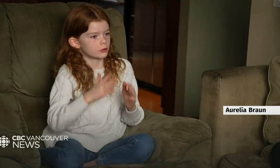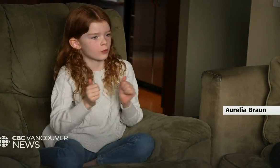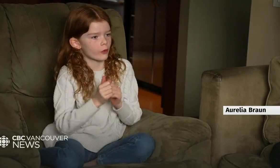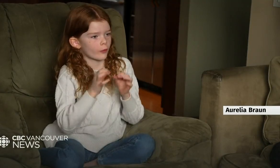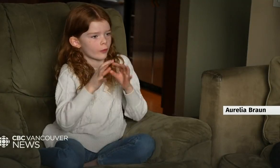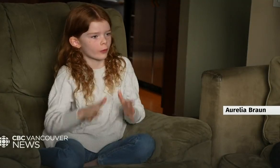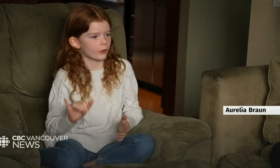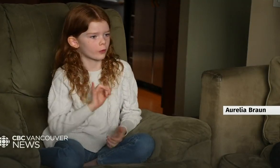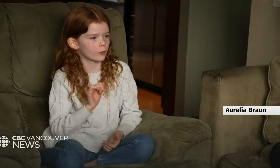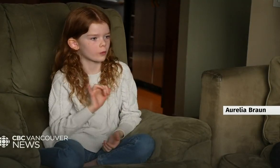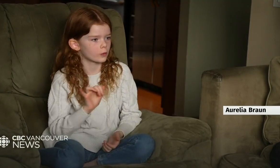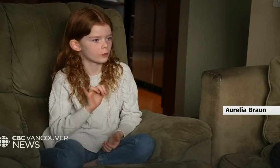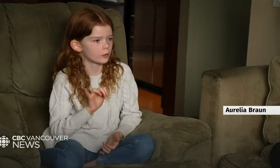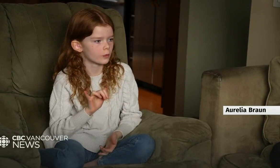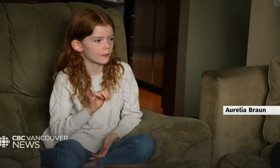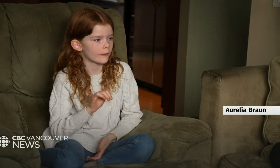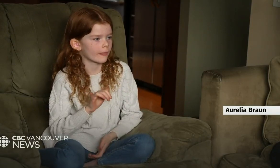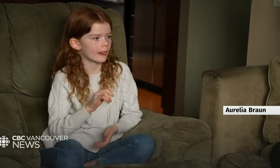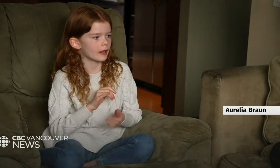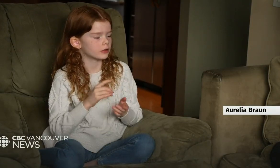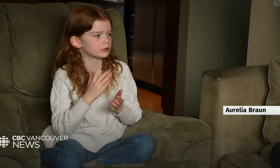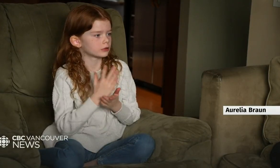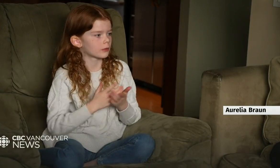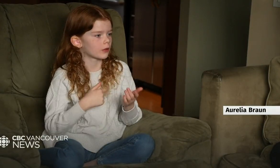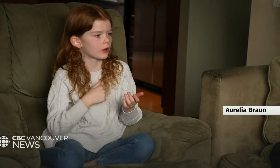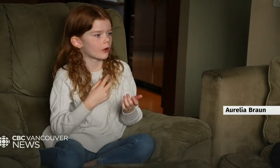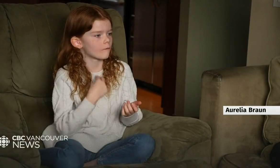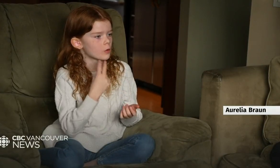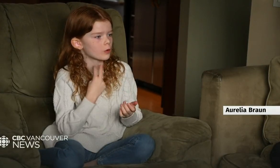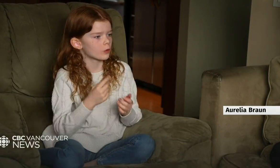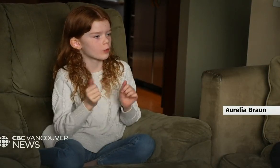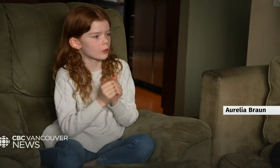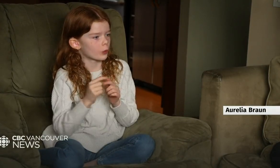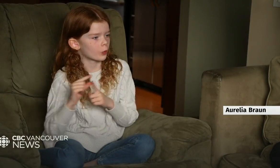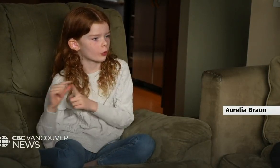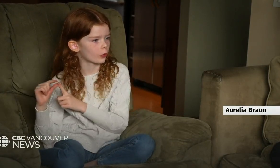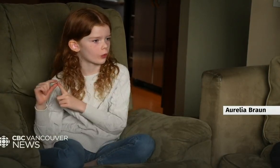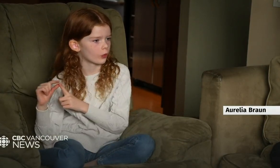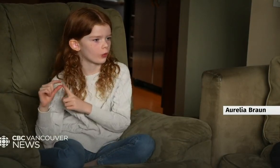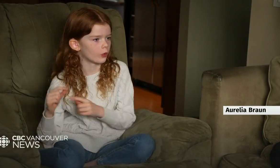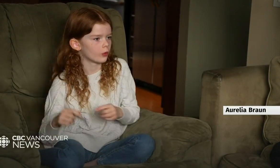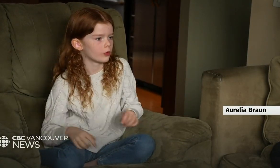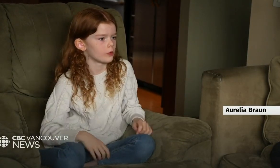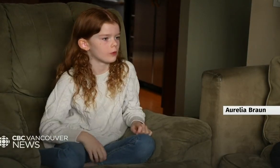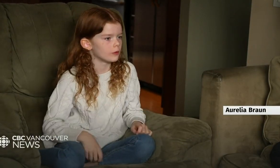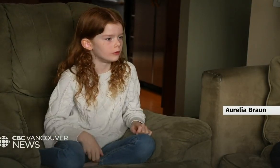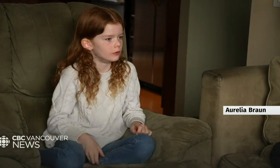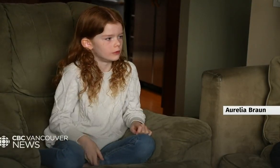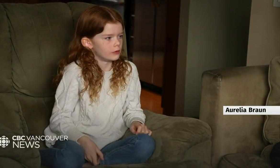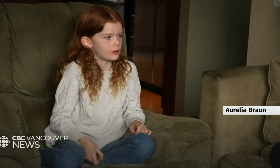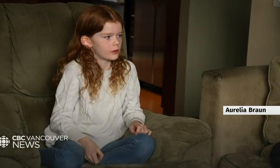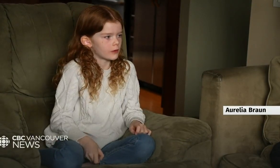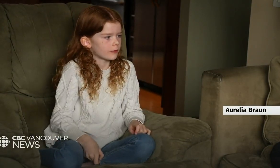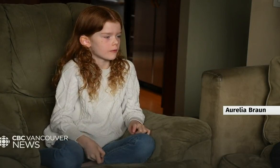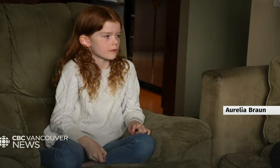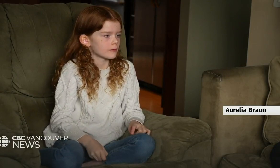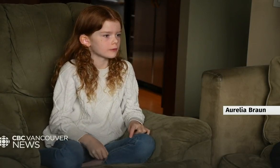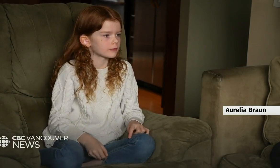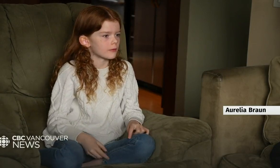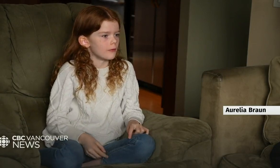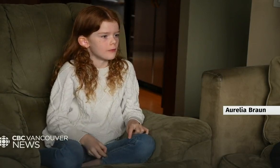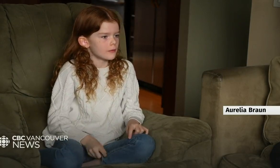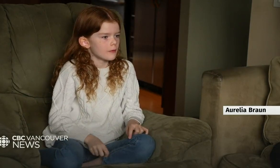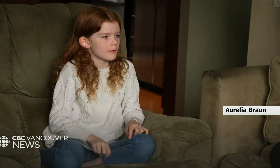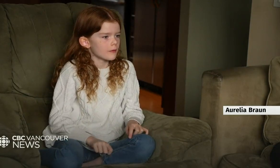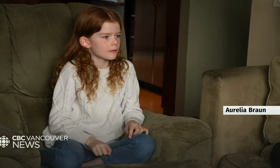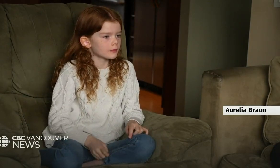I really want to have an interpreter with me the whole way you know I want to be able to understand the words I want to